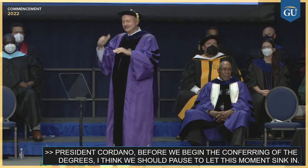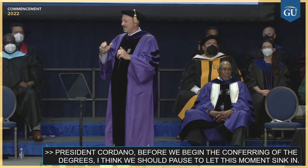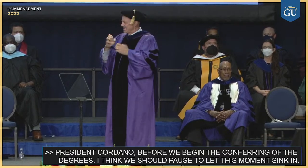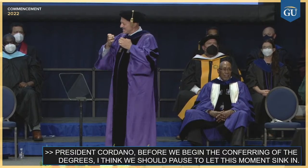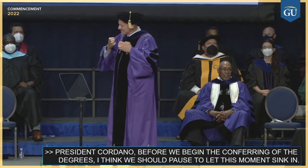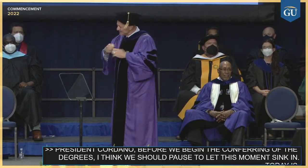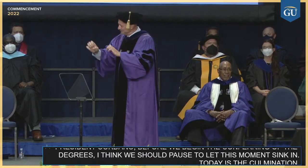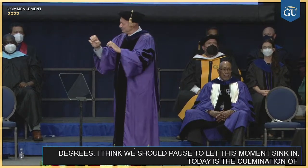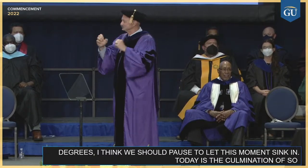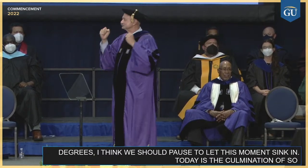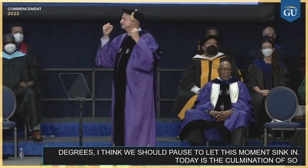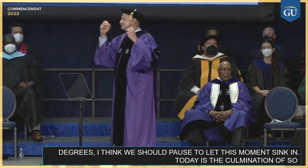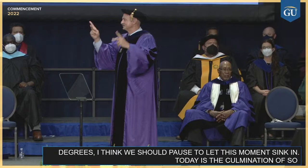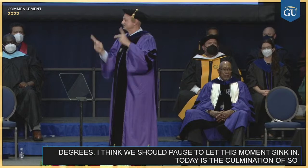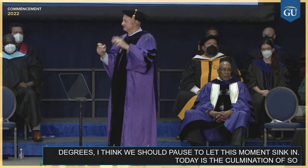much effort.